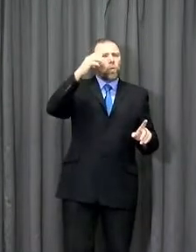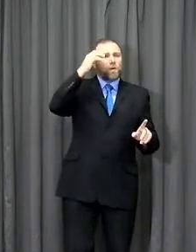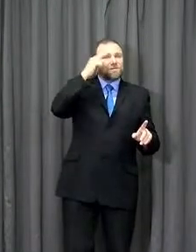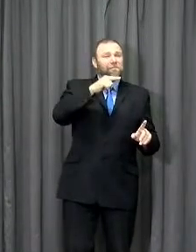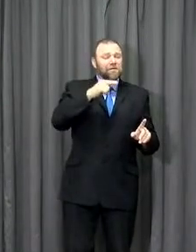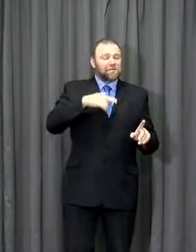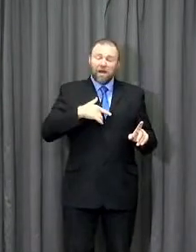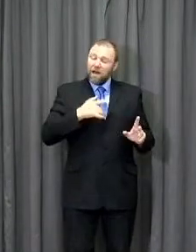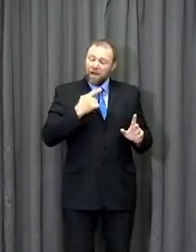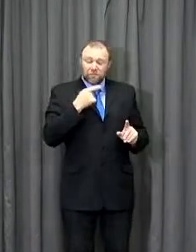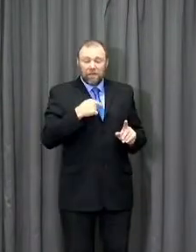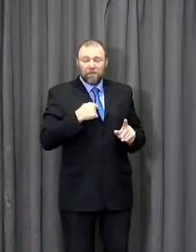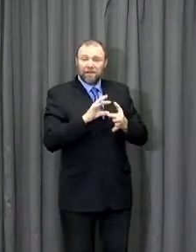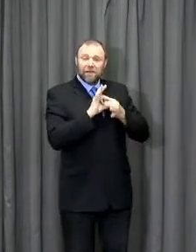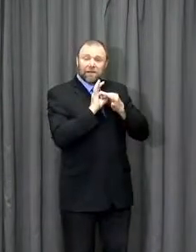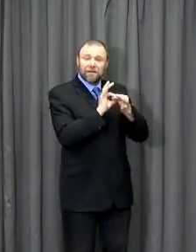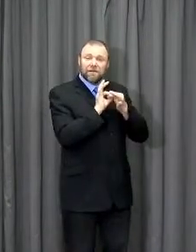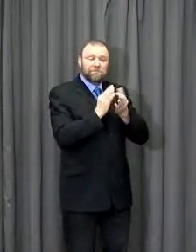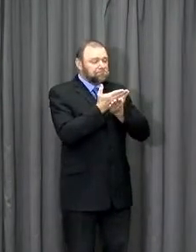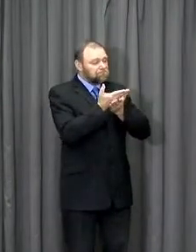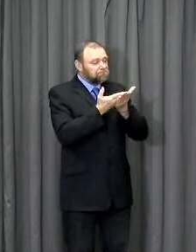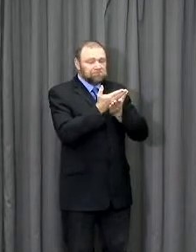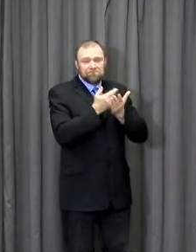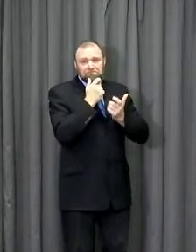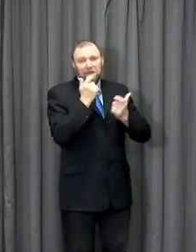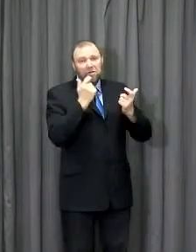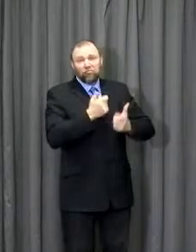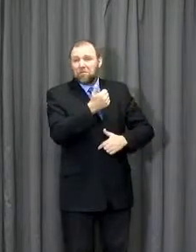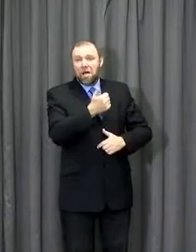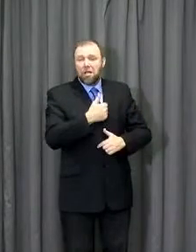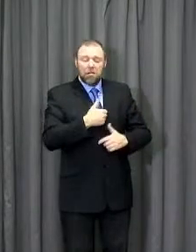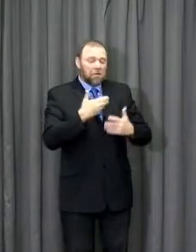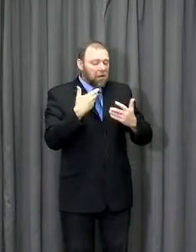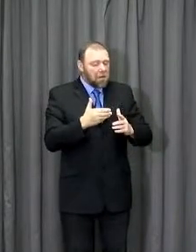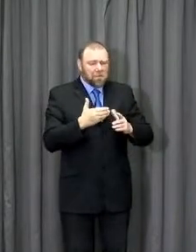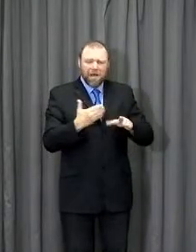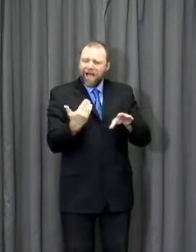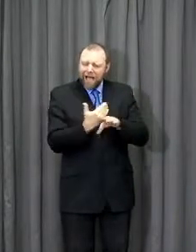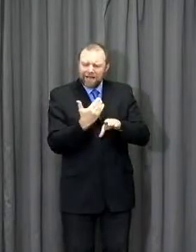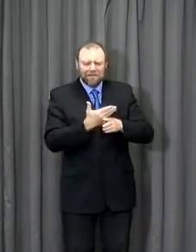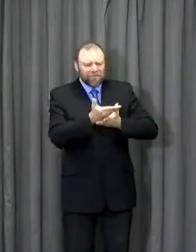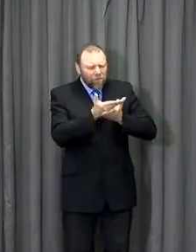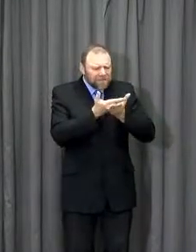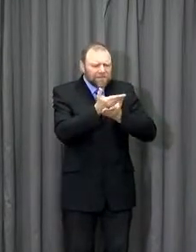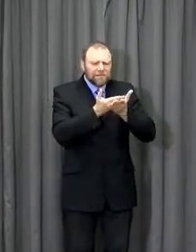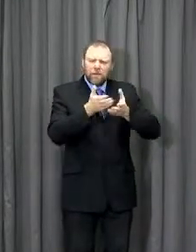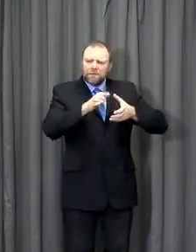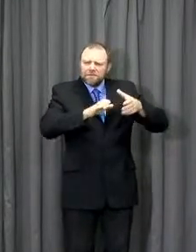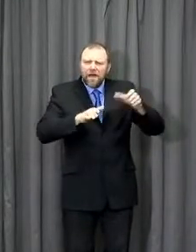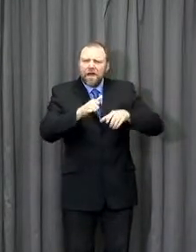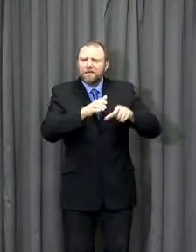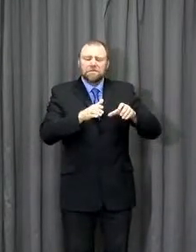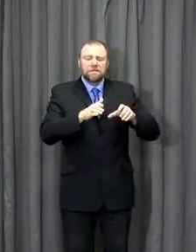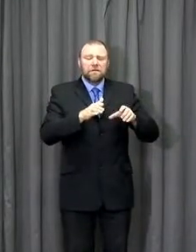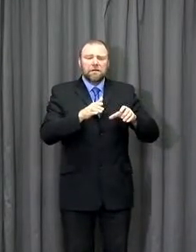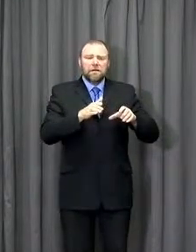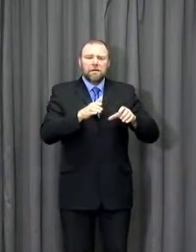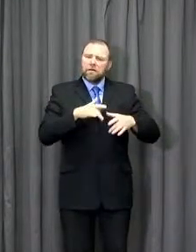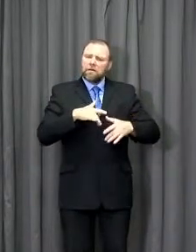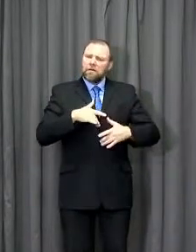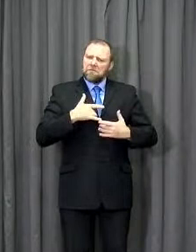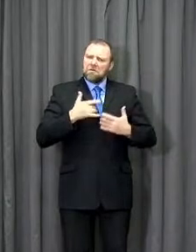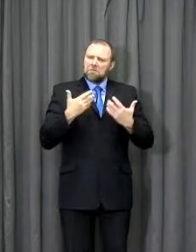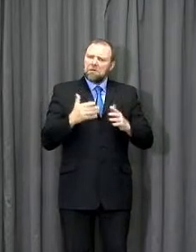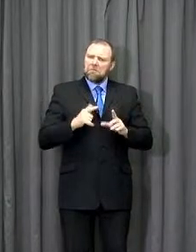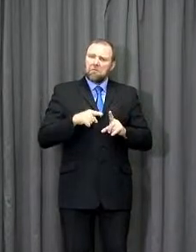incredible. There's been very active conversations about the science, and it's been a very